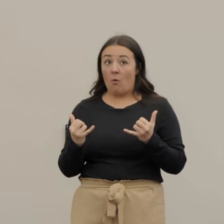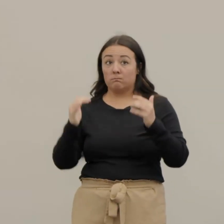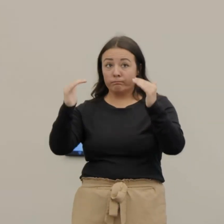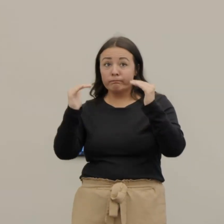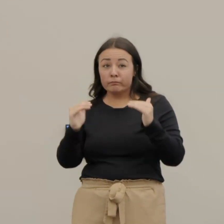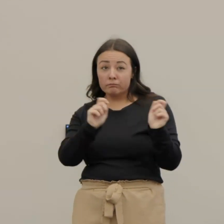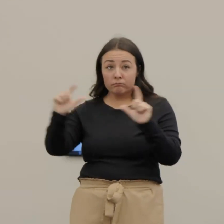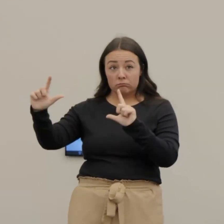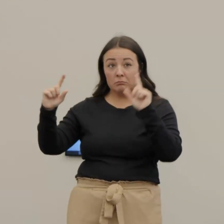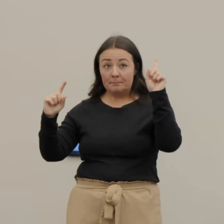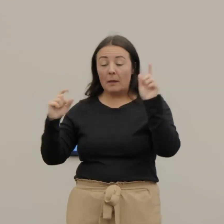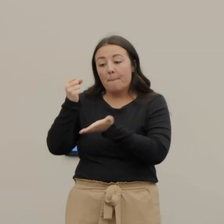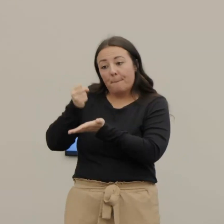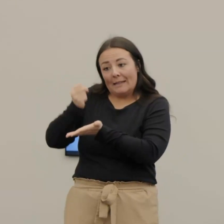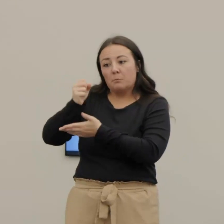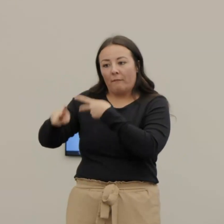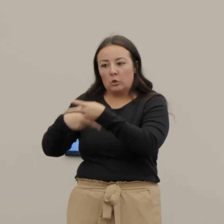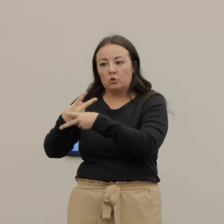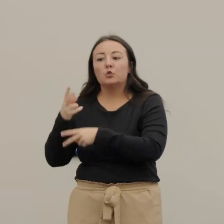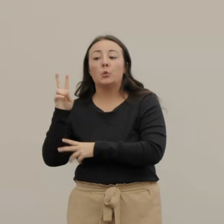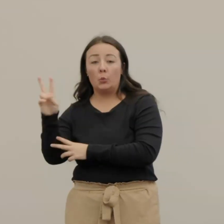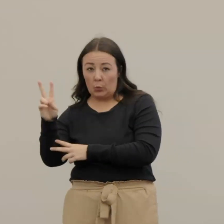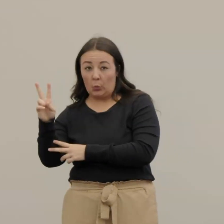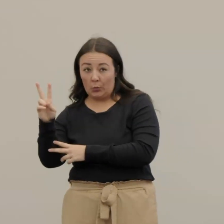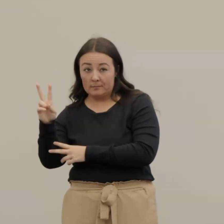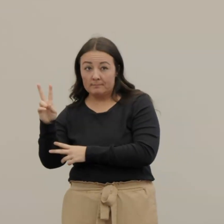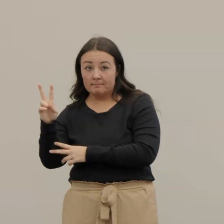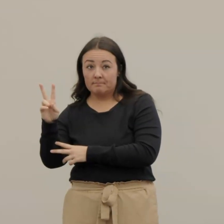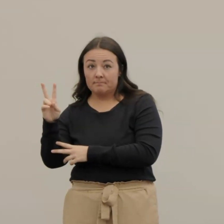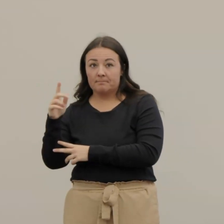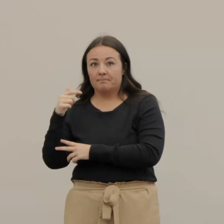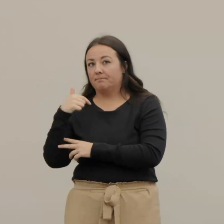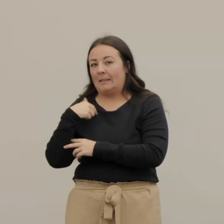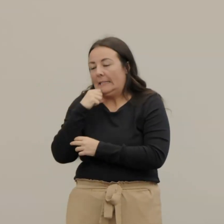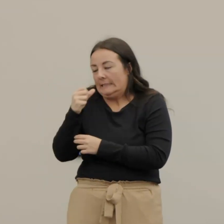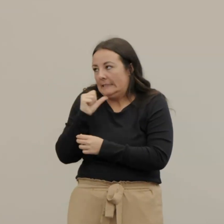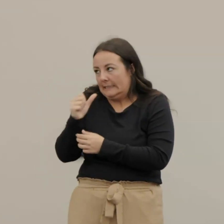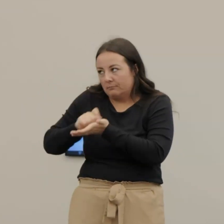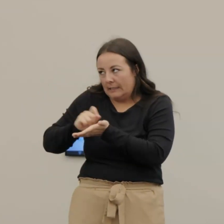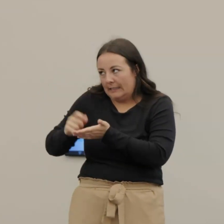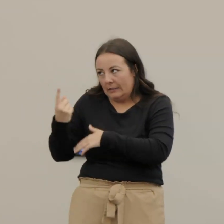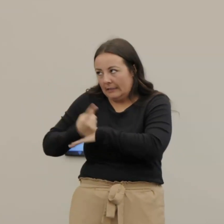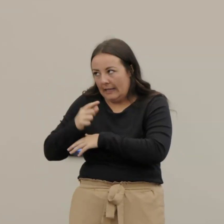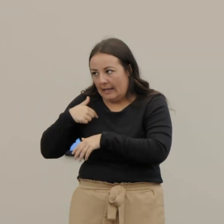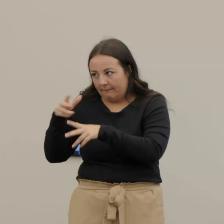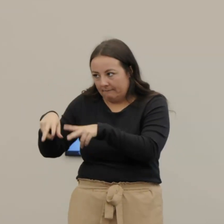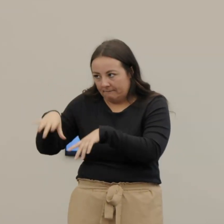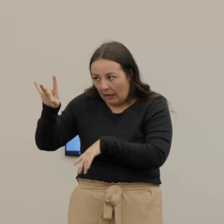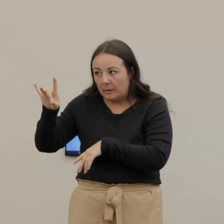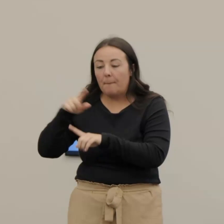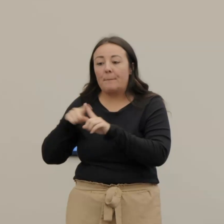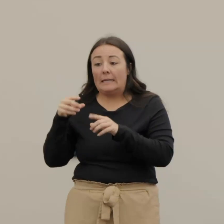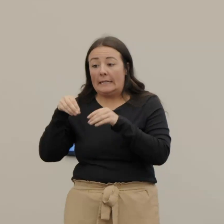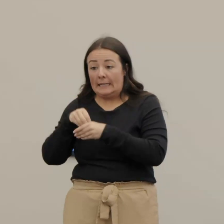version 2, which I would have taken just the other day. I didn't write the date down. But in this,